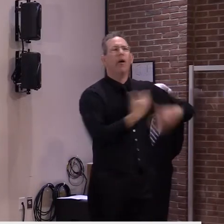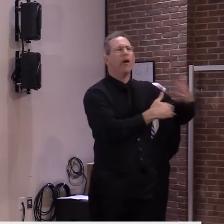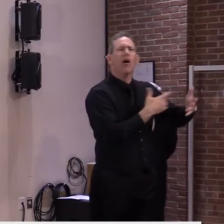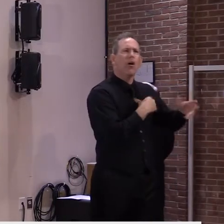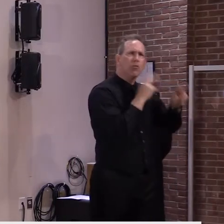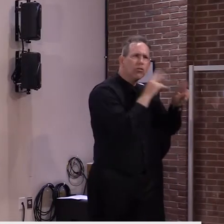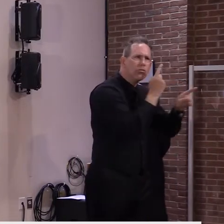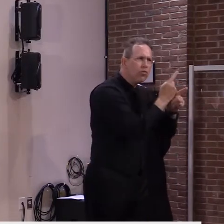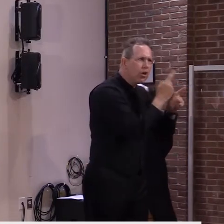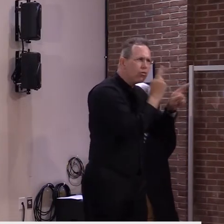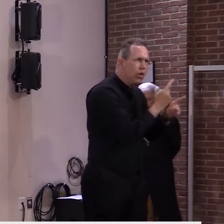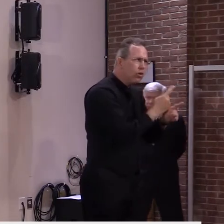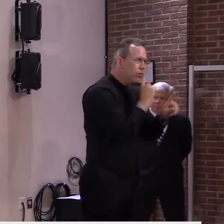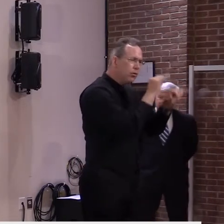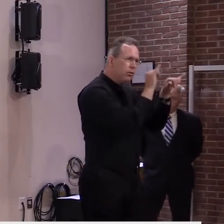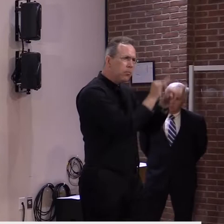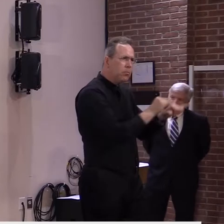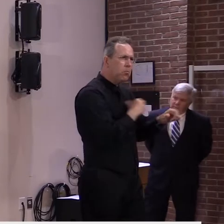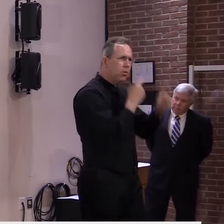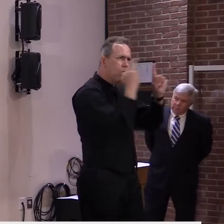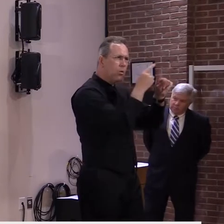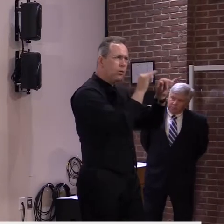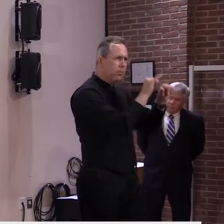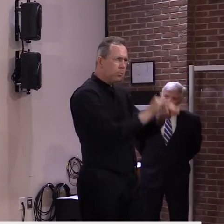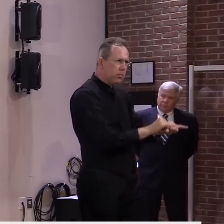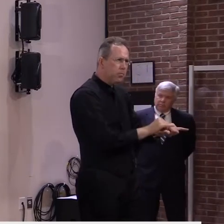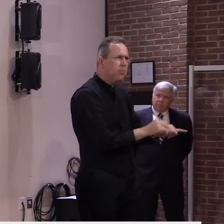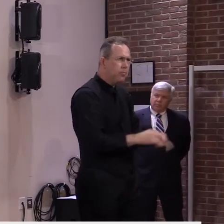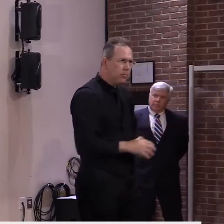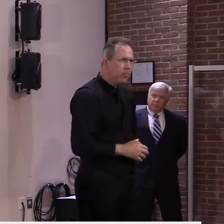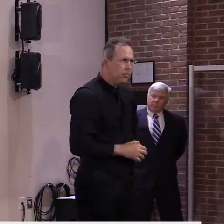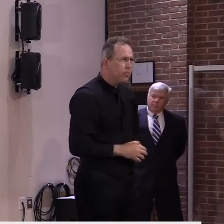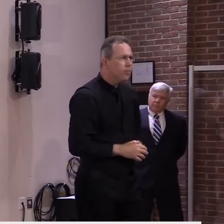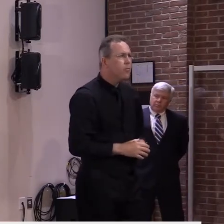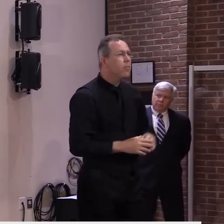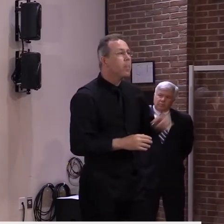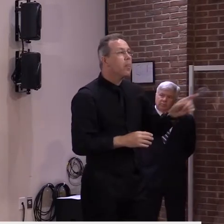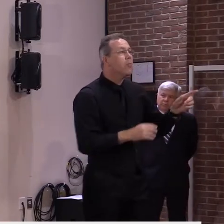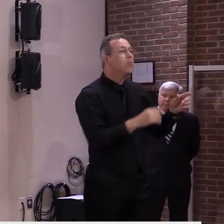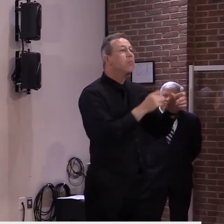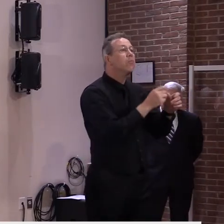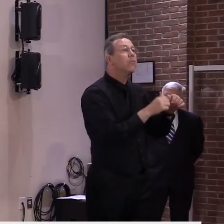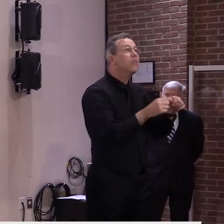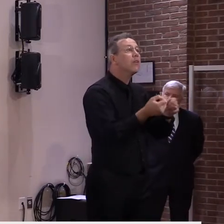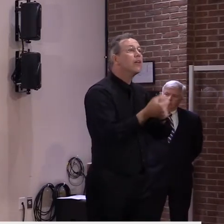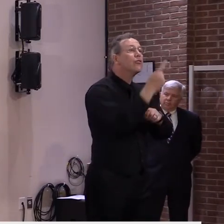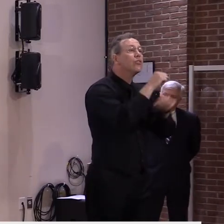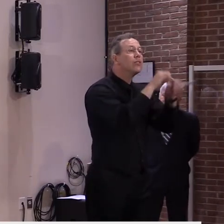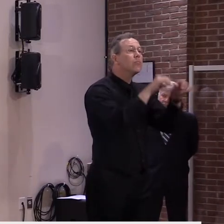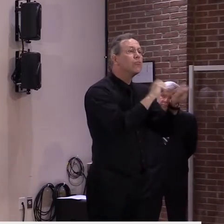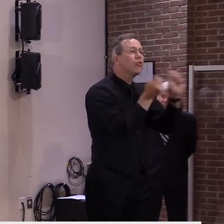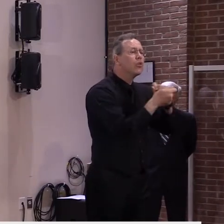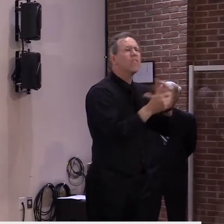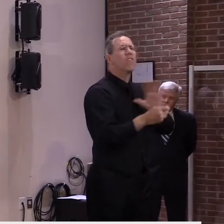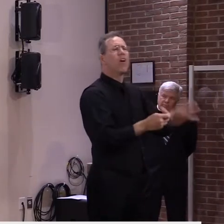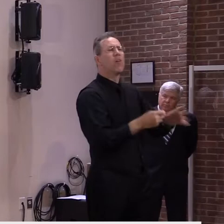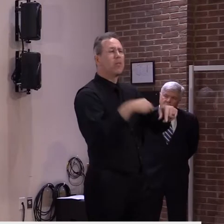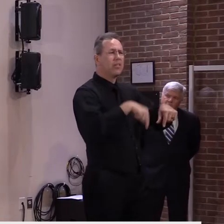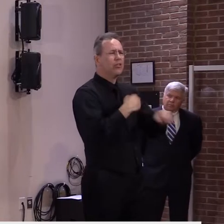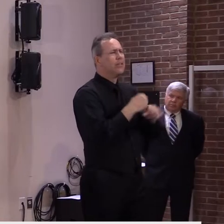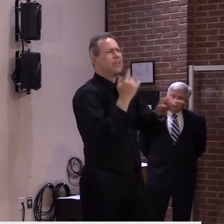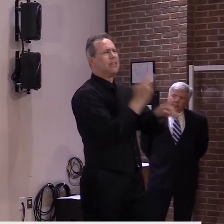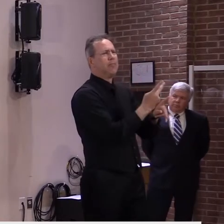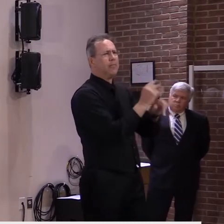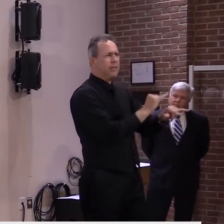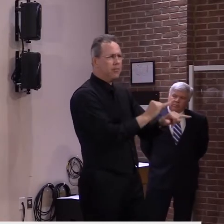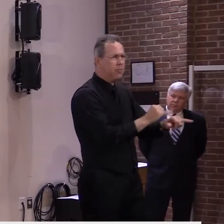But if they want to reserve that, I have had advocated that it come out of the surplus money for this year.